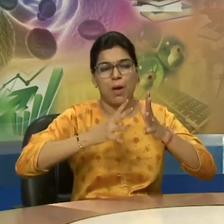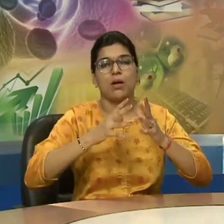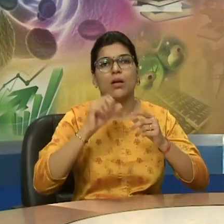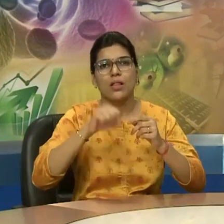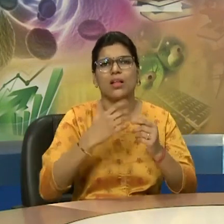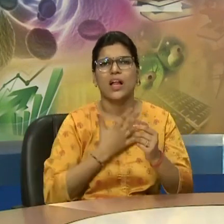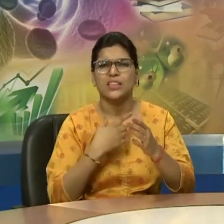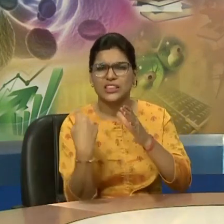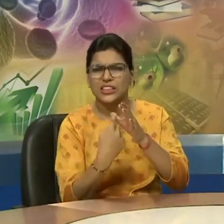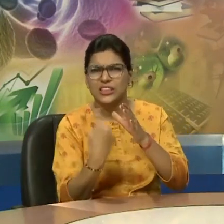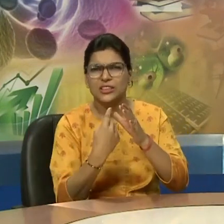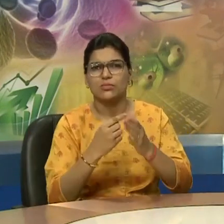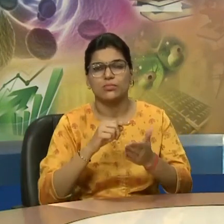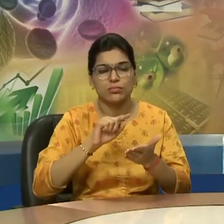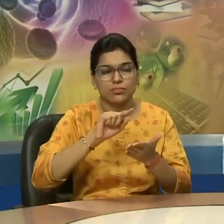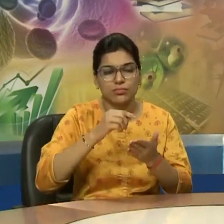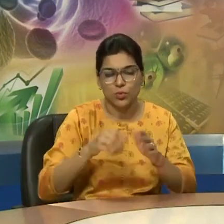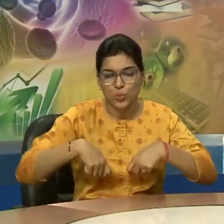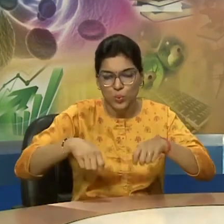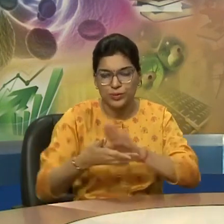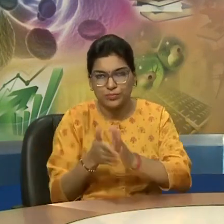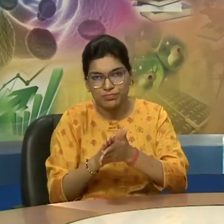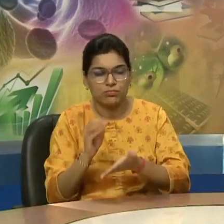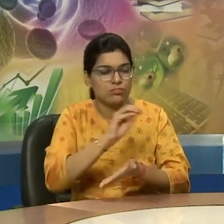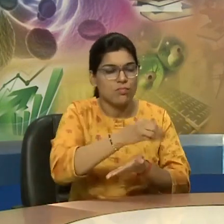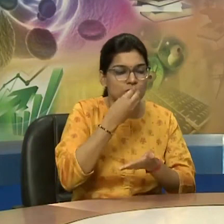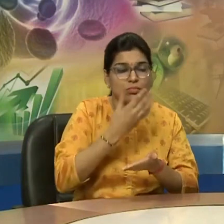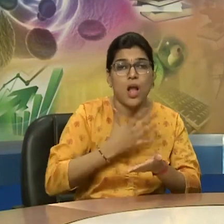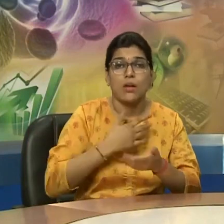And Neema, if you think that